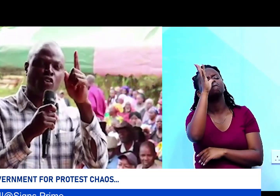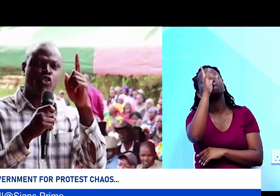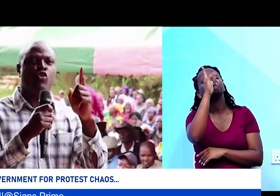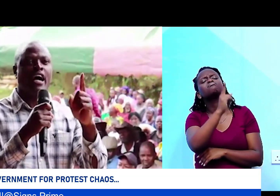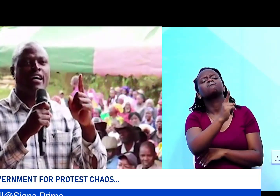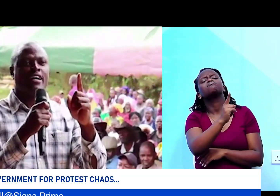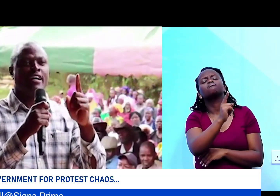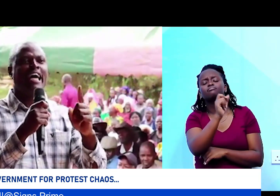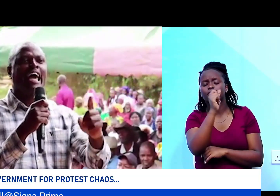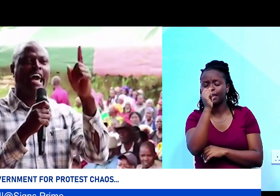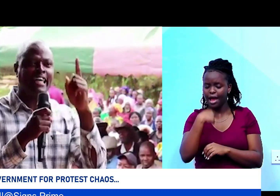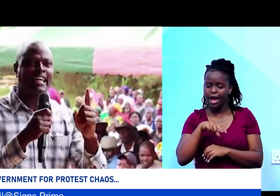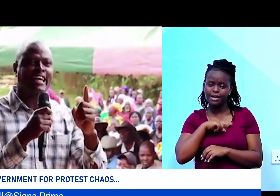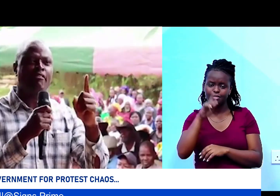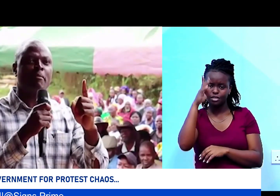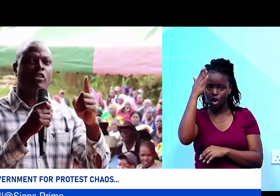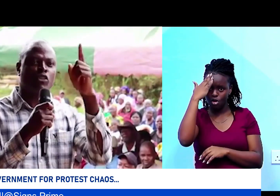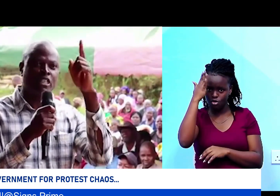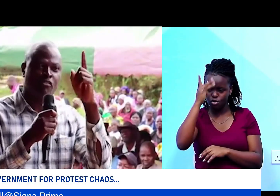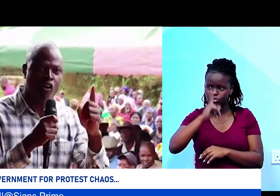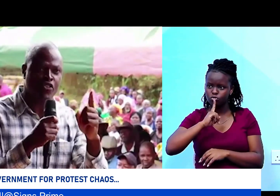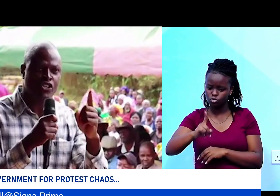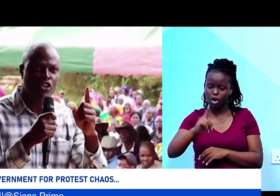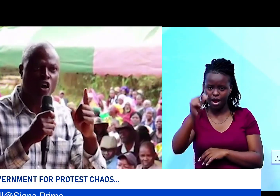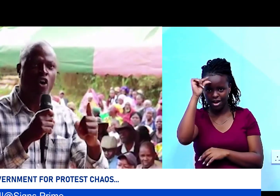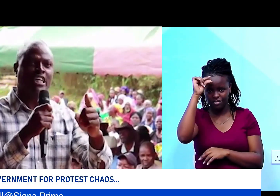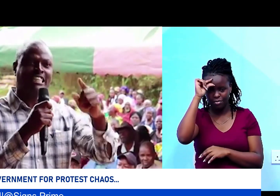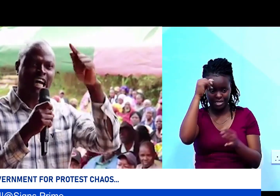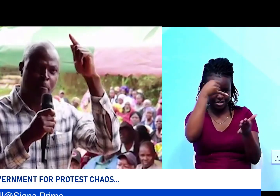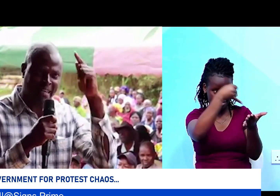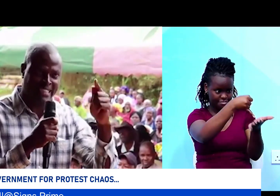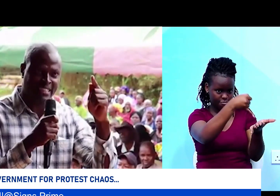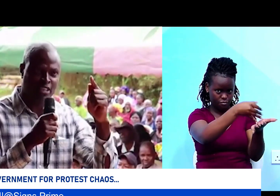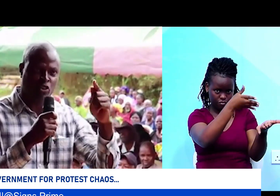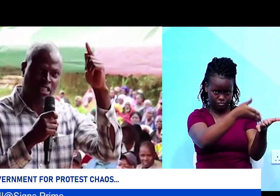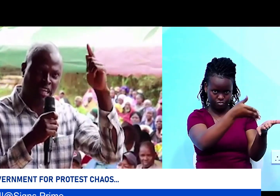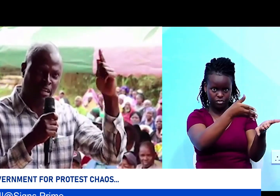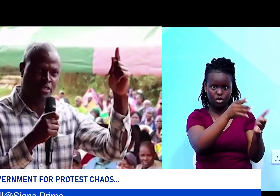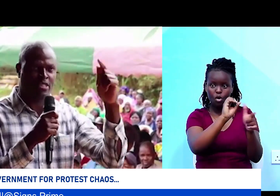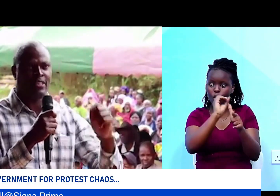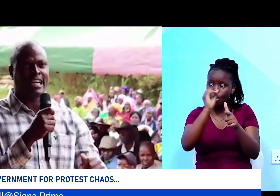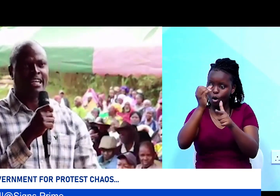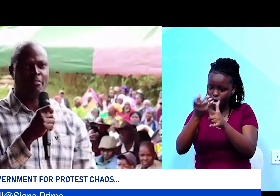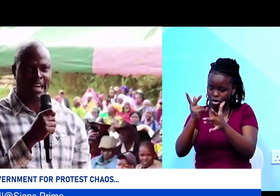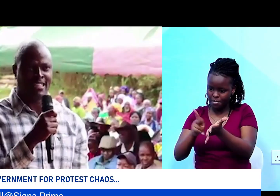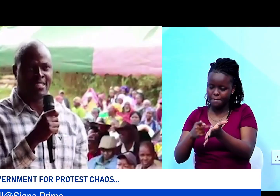for sure, either the government was involved or it abetted those crimes and